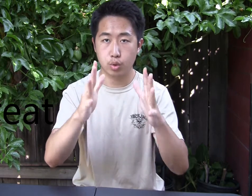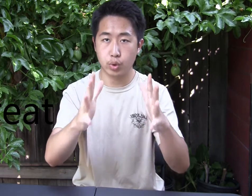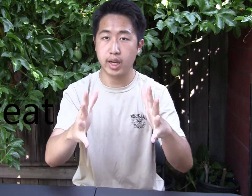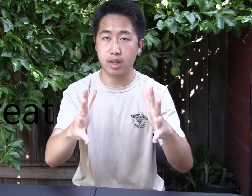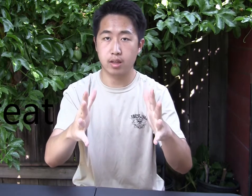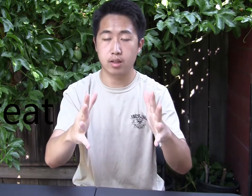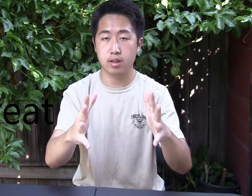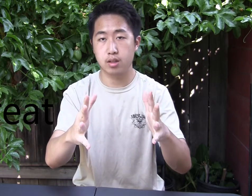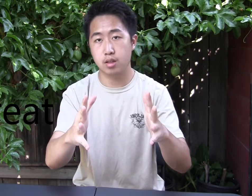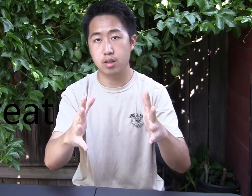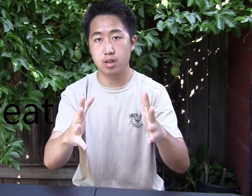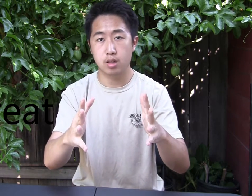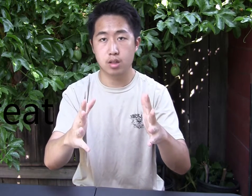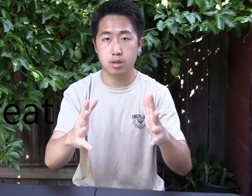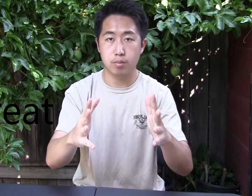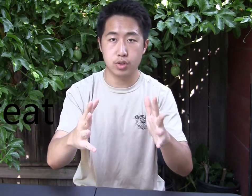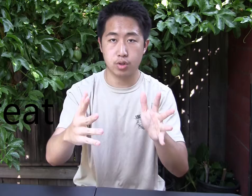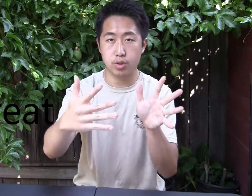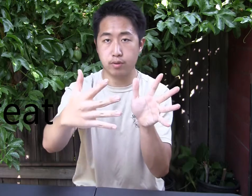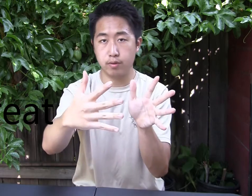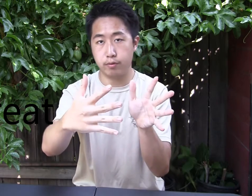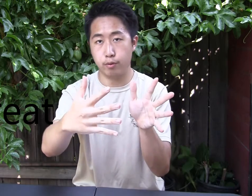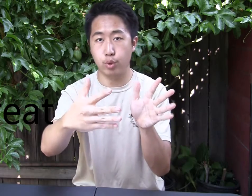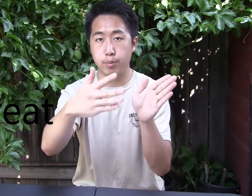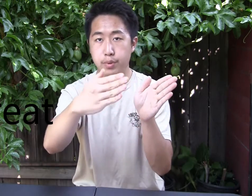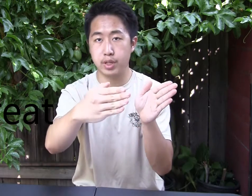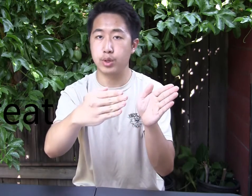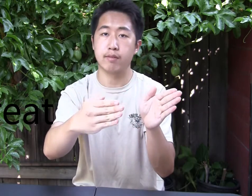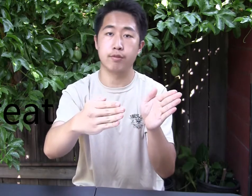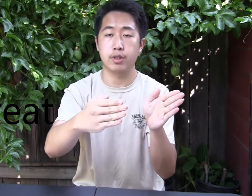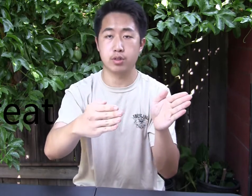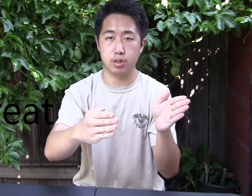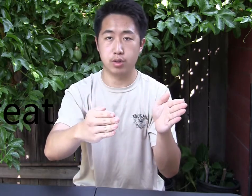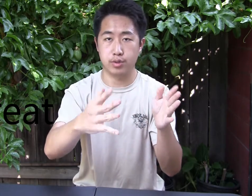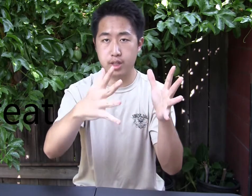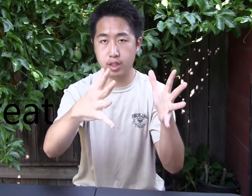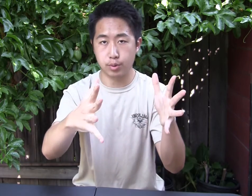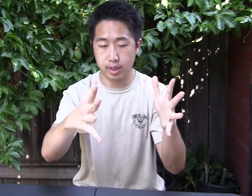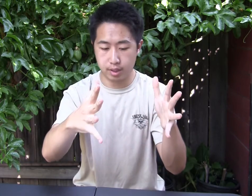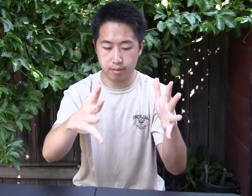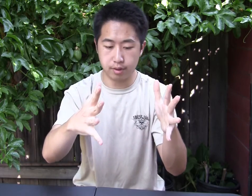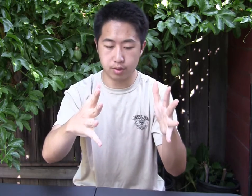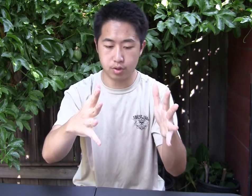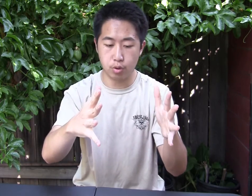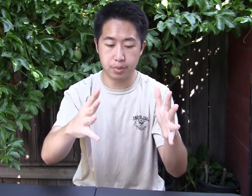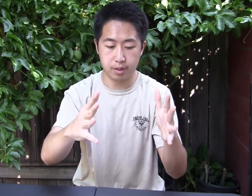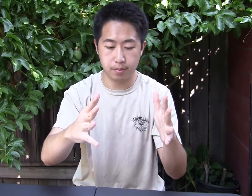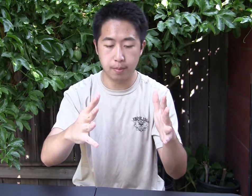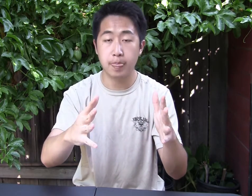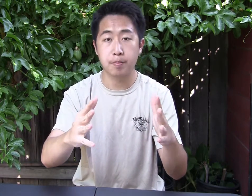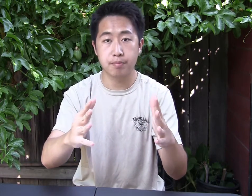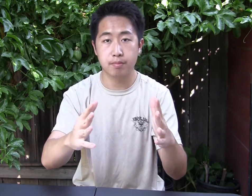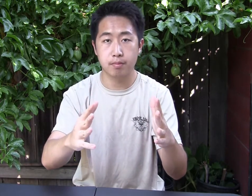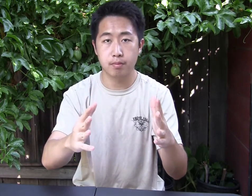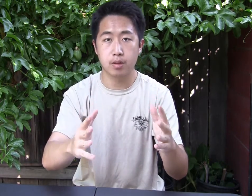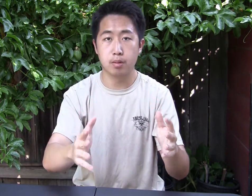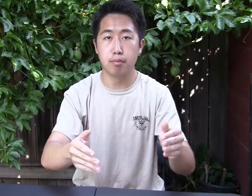Great. Be sure with big you have the fingers closed and great you have fingers open.